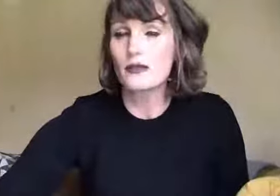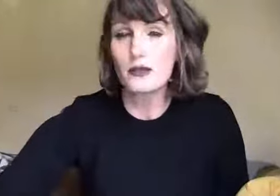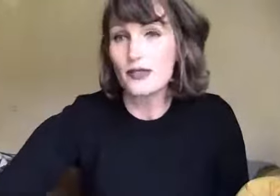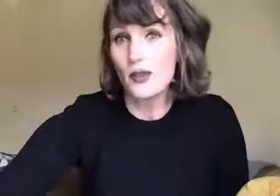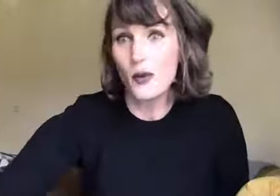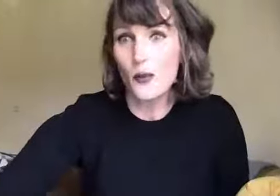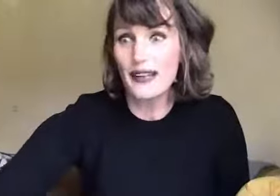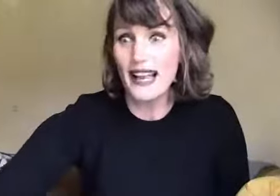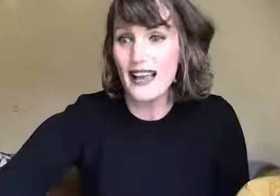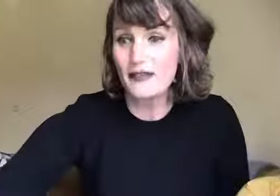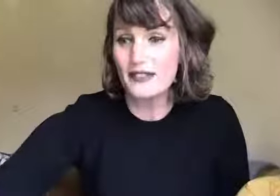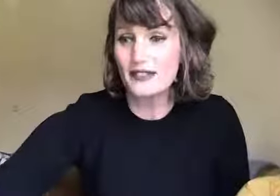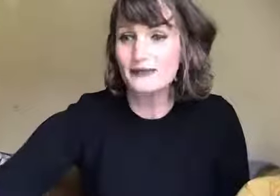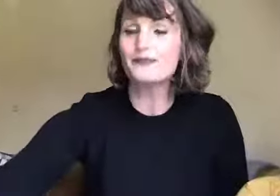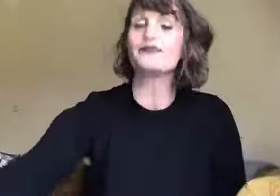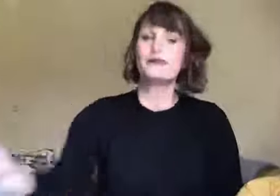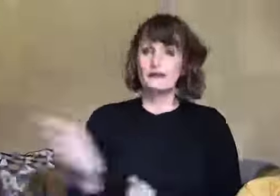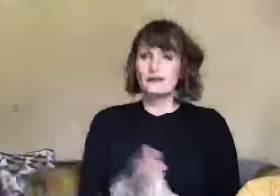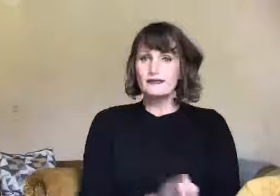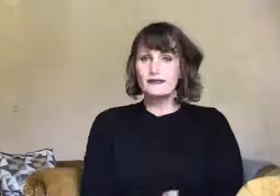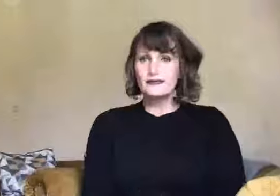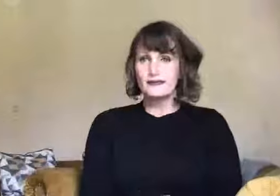So we've still got 1 minute left.